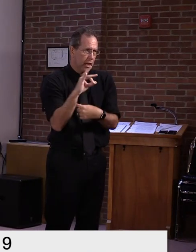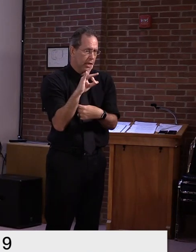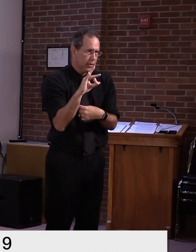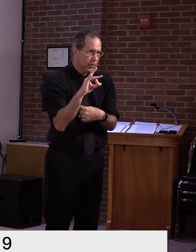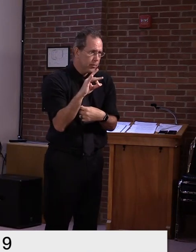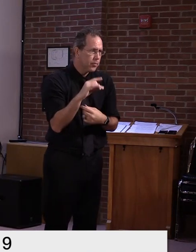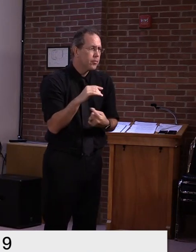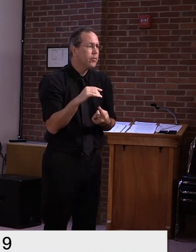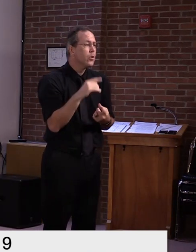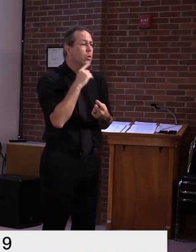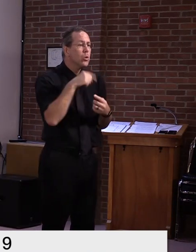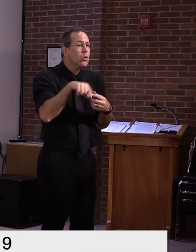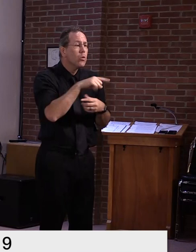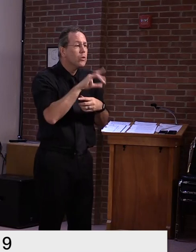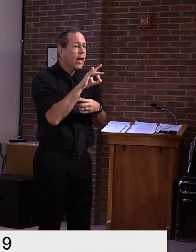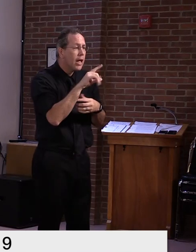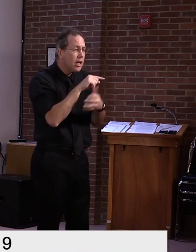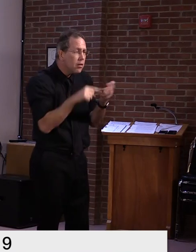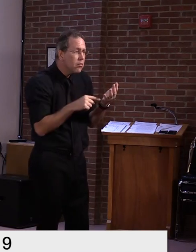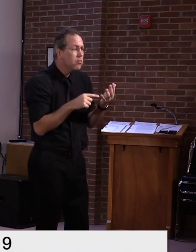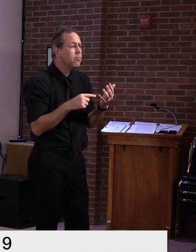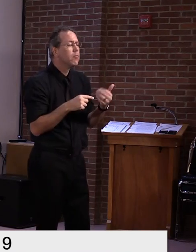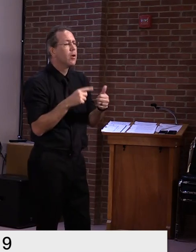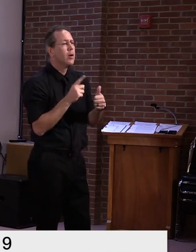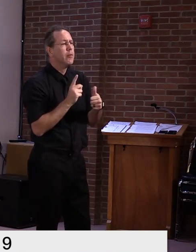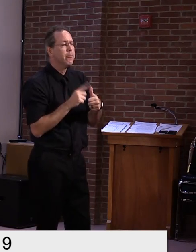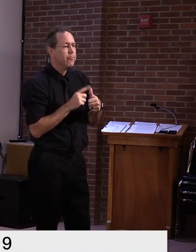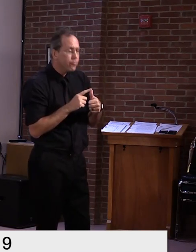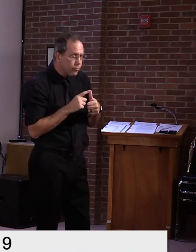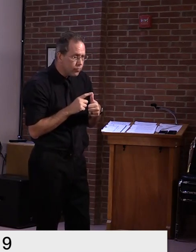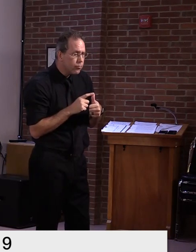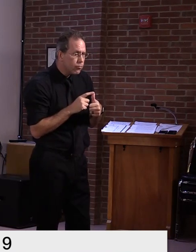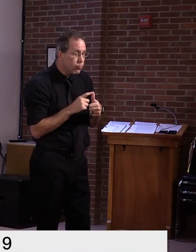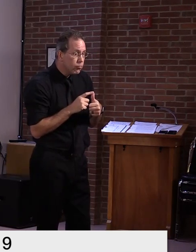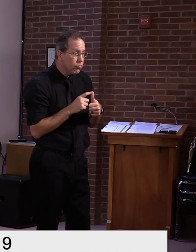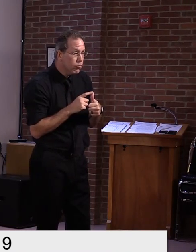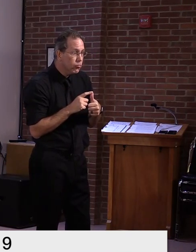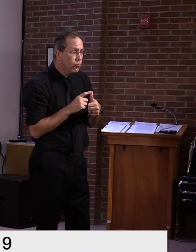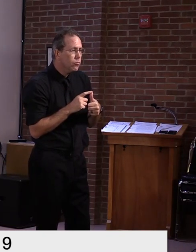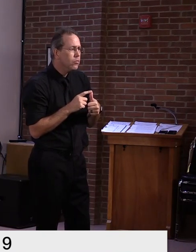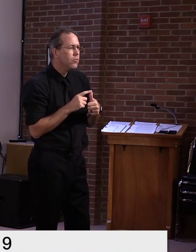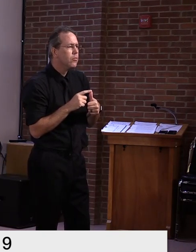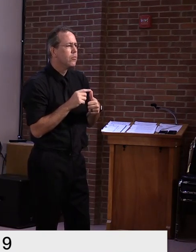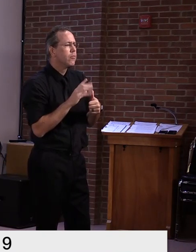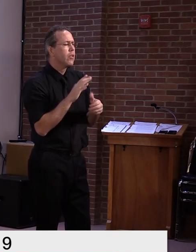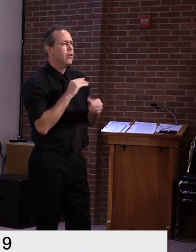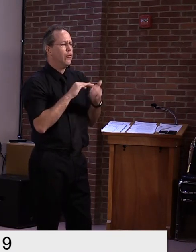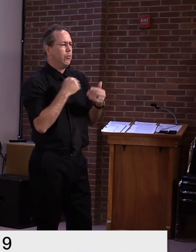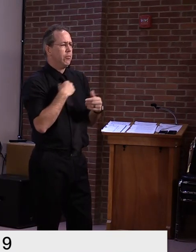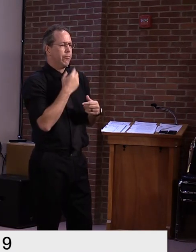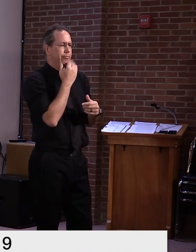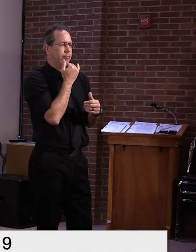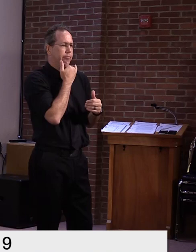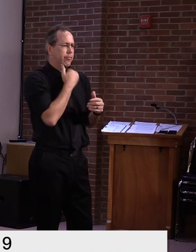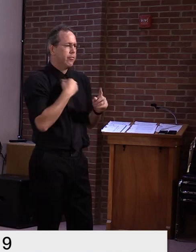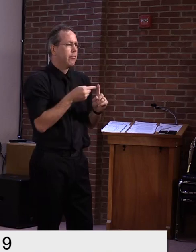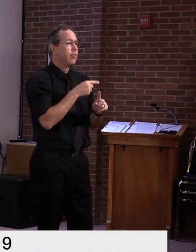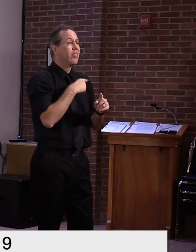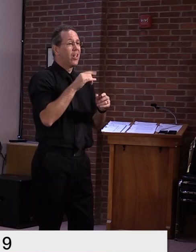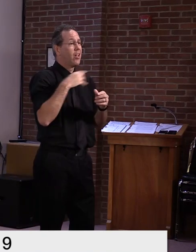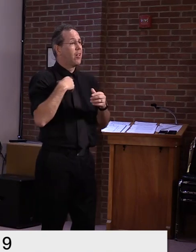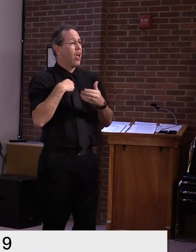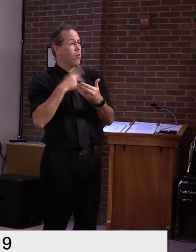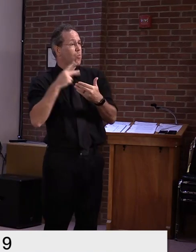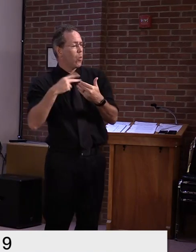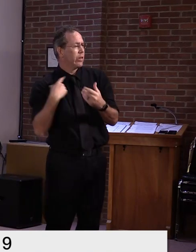are, the project manager is reaching out to those potential sites to finalize the operational details and ensure